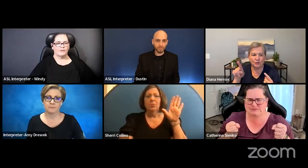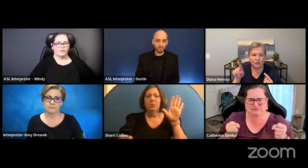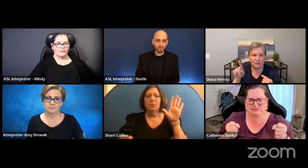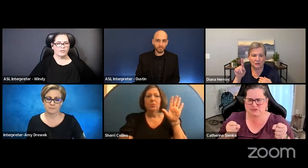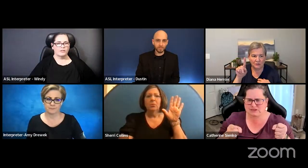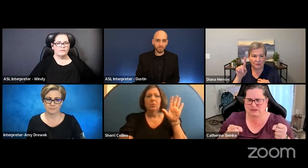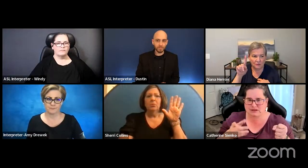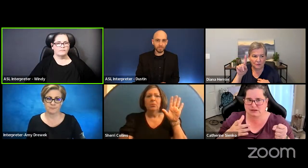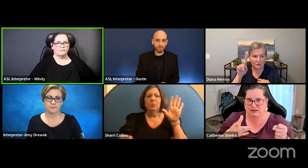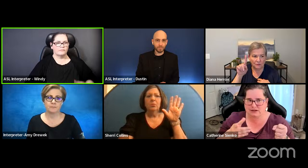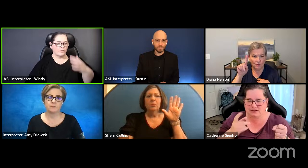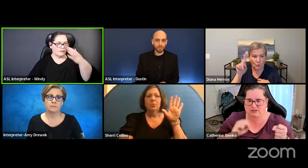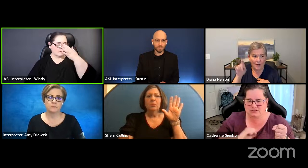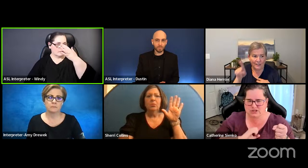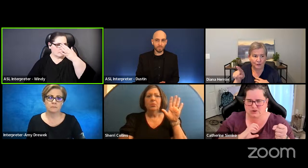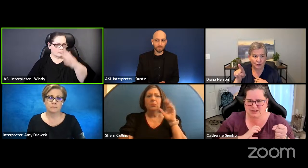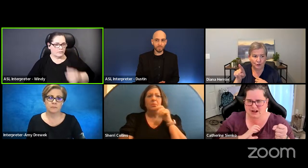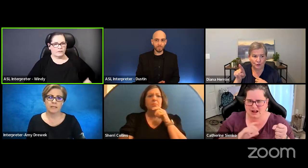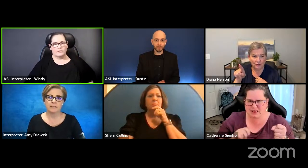I have a question.